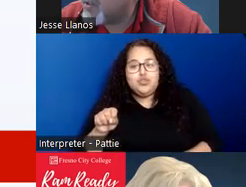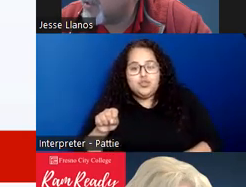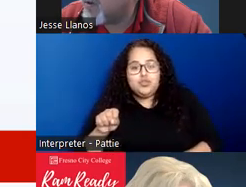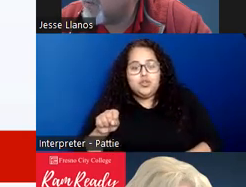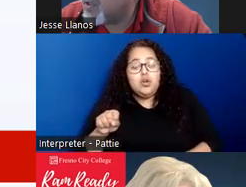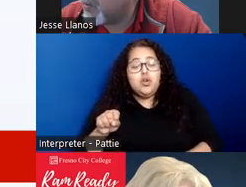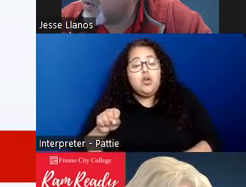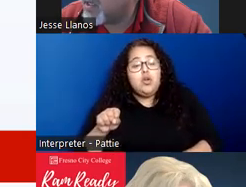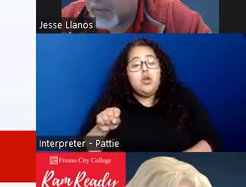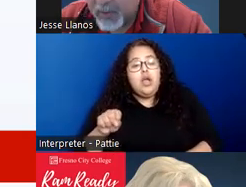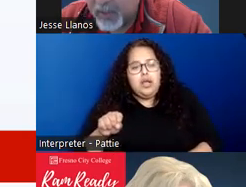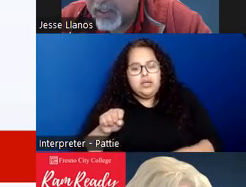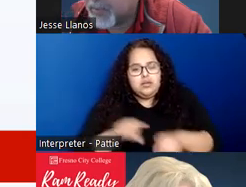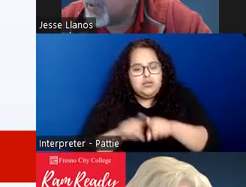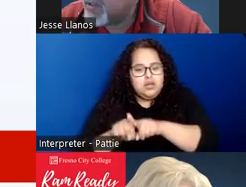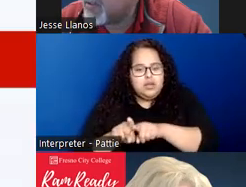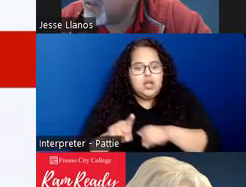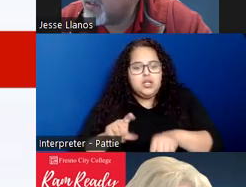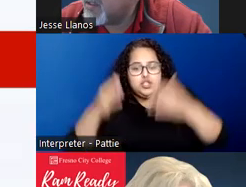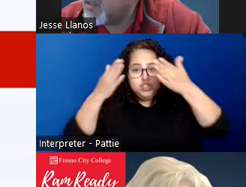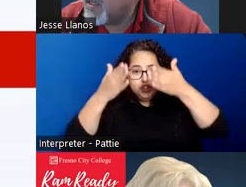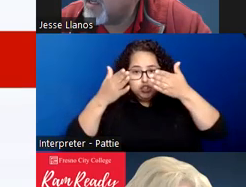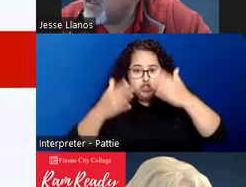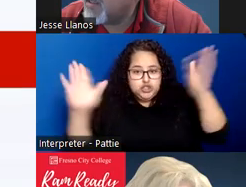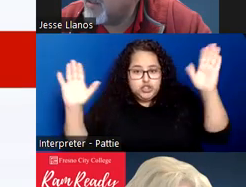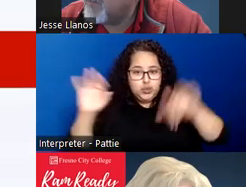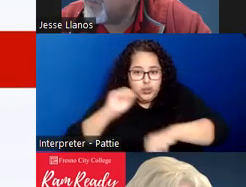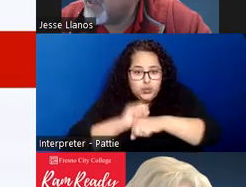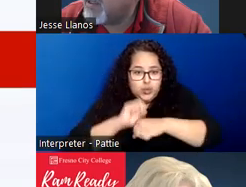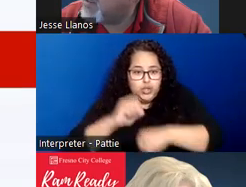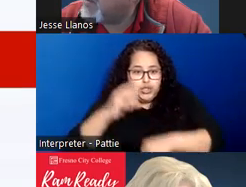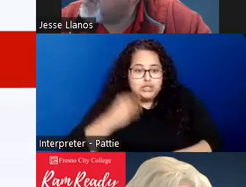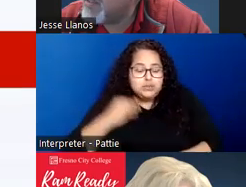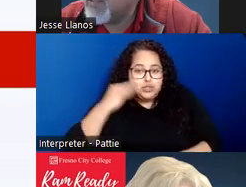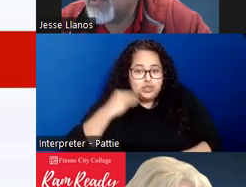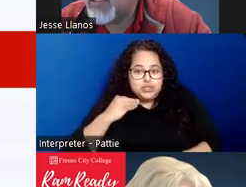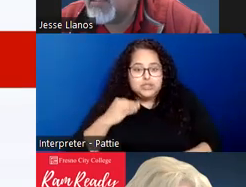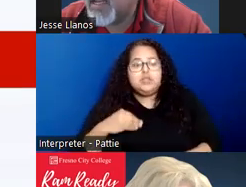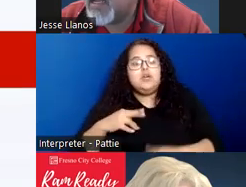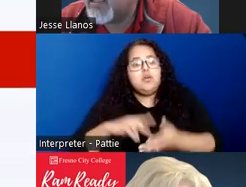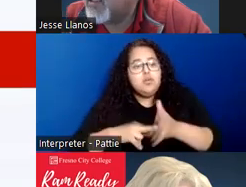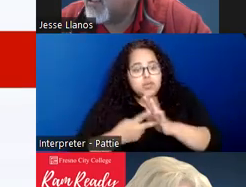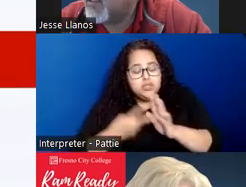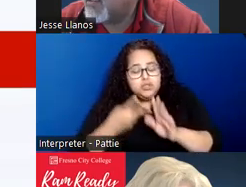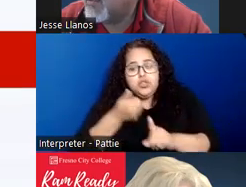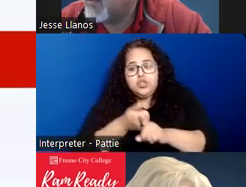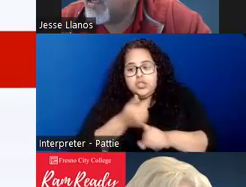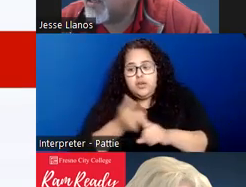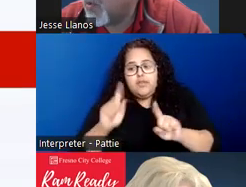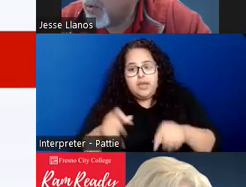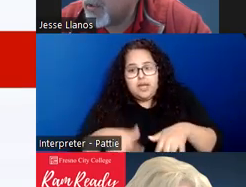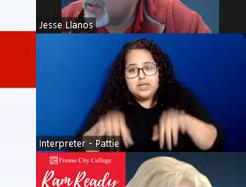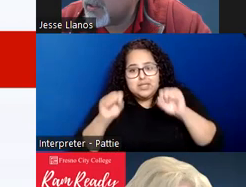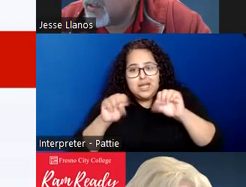There's a mention here of general work experience, and that means that you can take